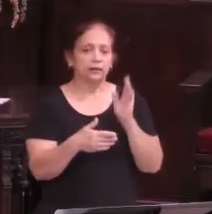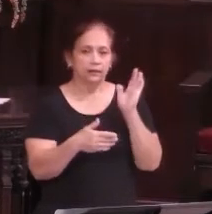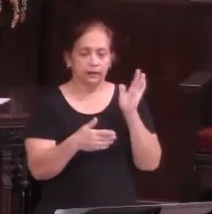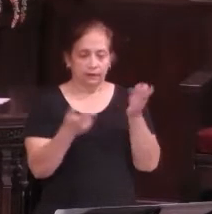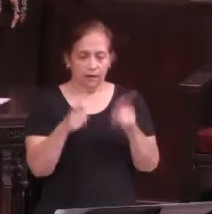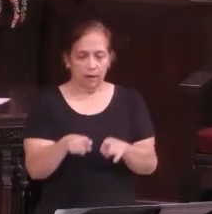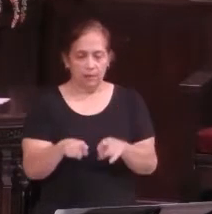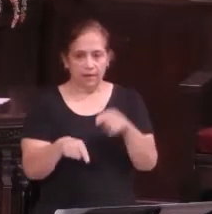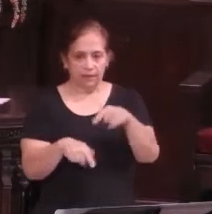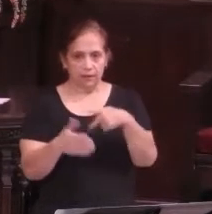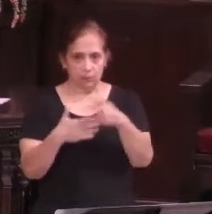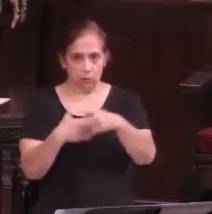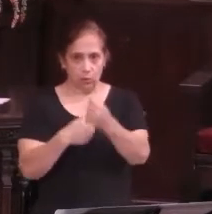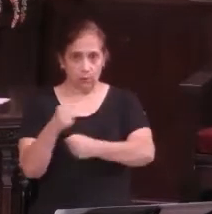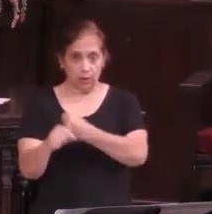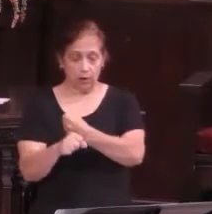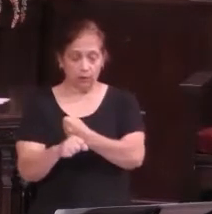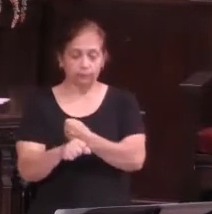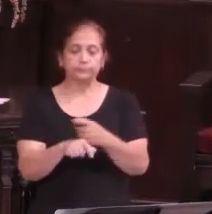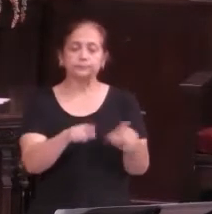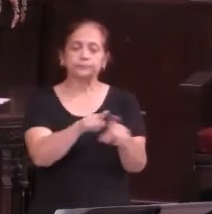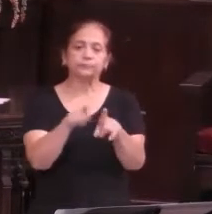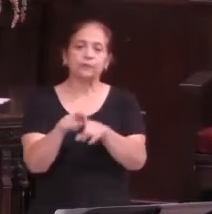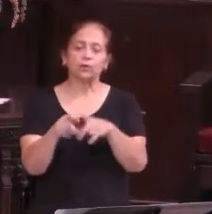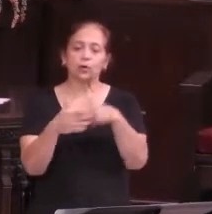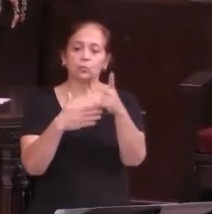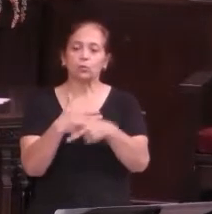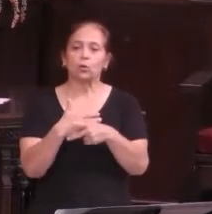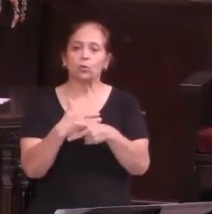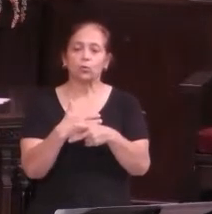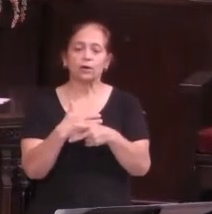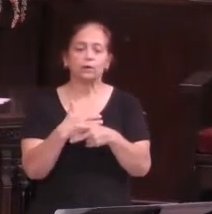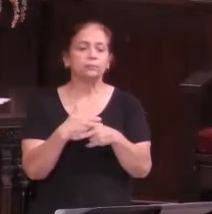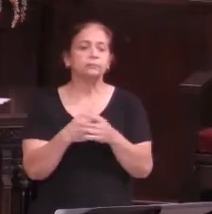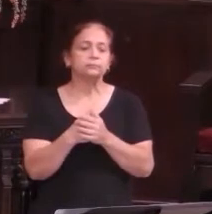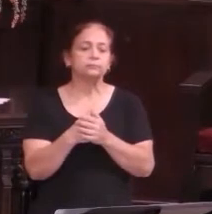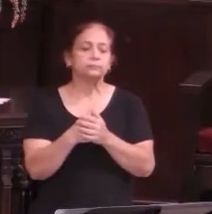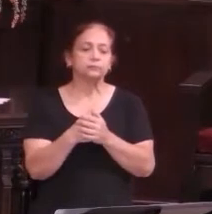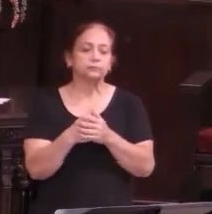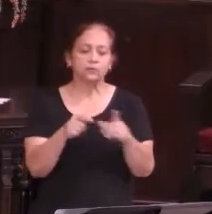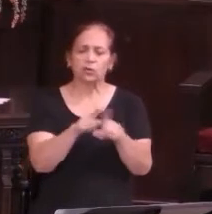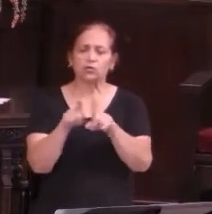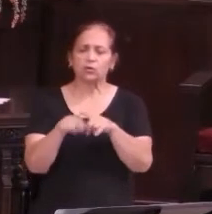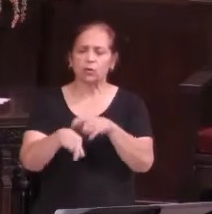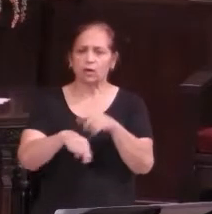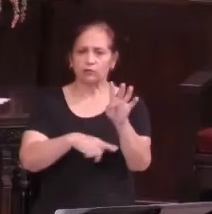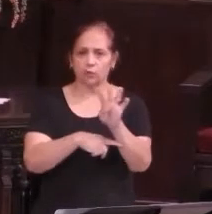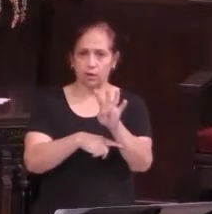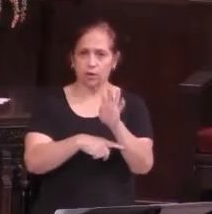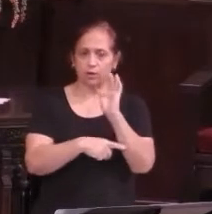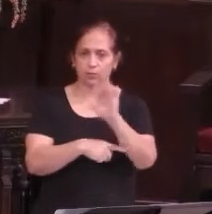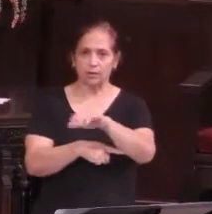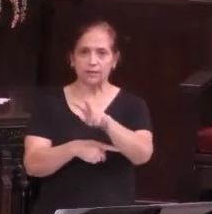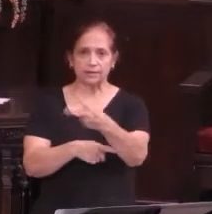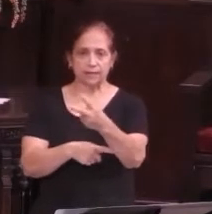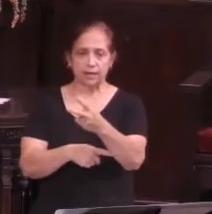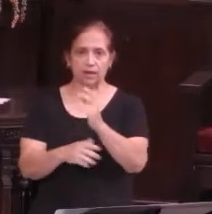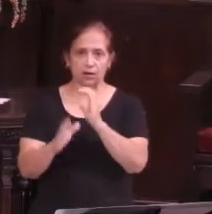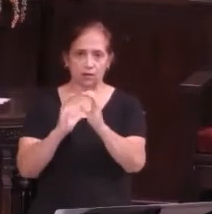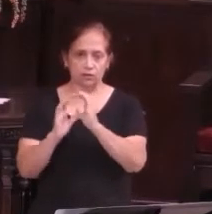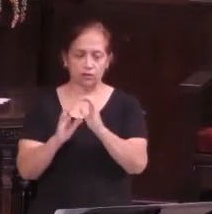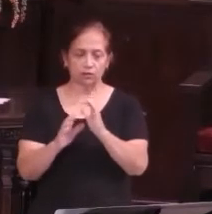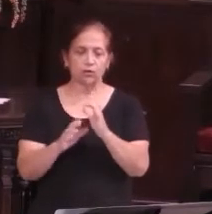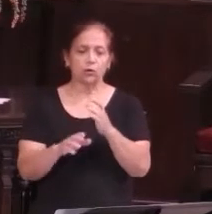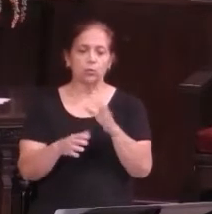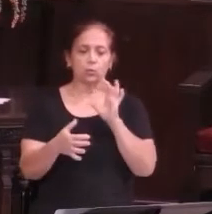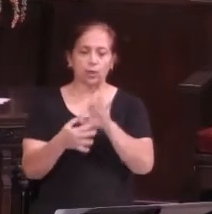year. Also at 4 o'clock, I will be hosting another conversation related to stewardship and